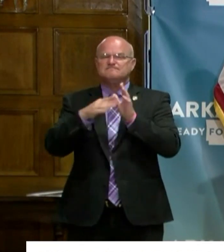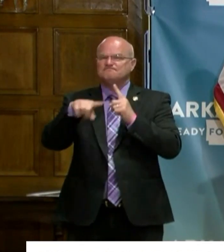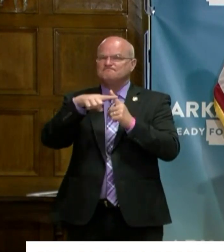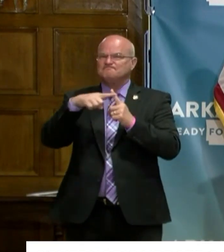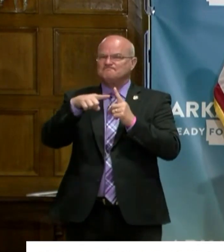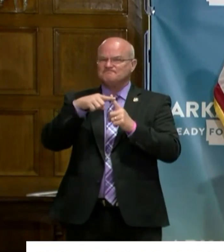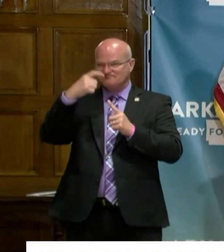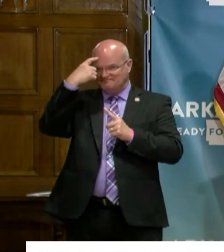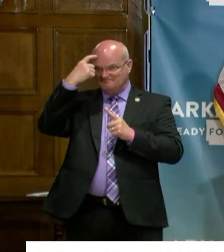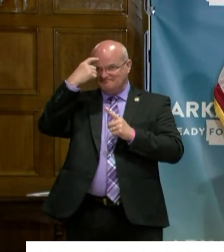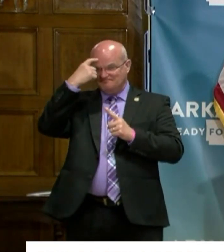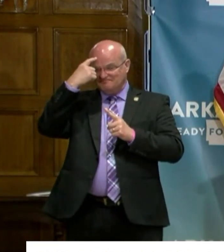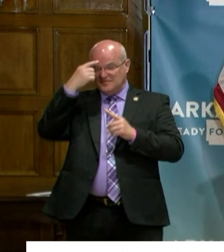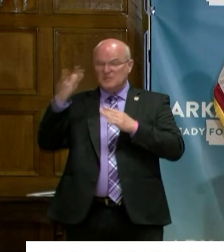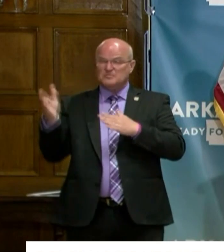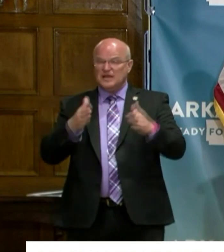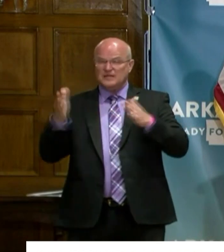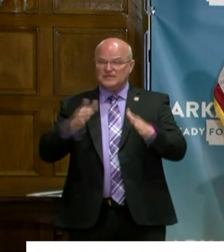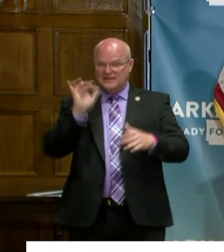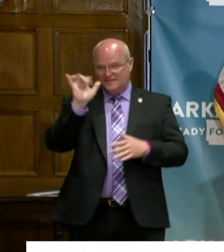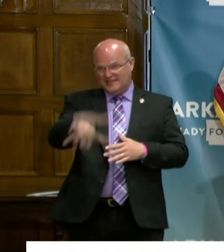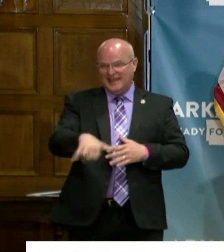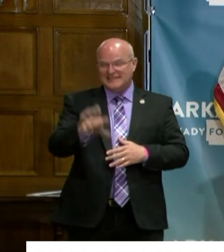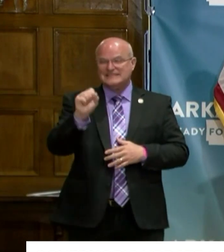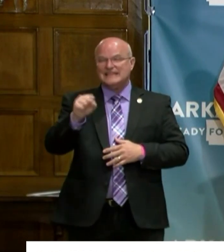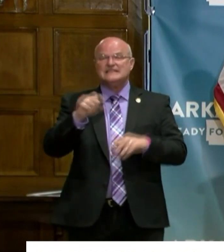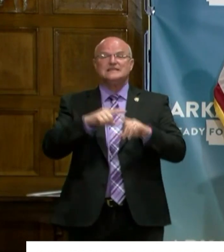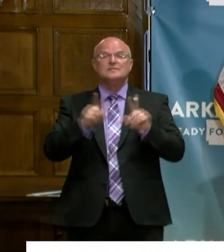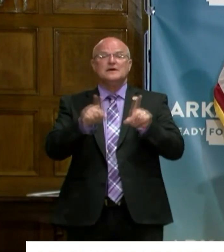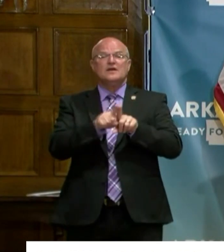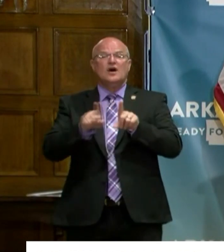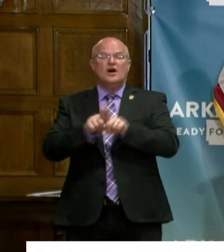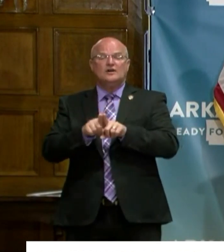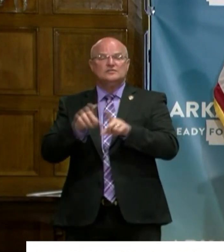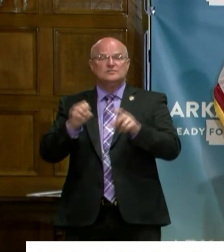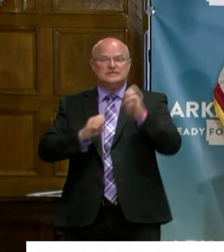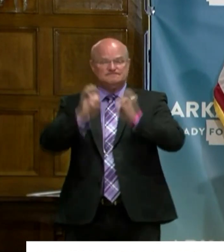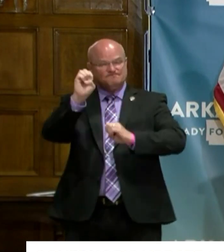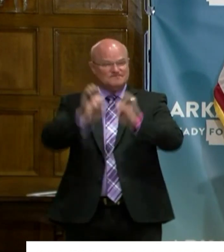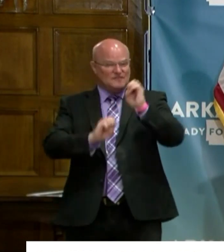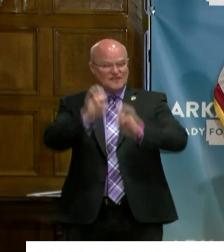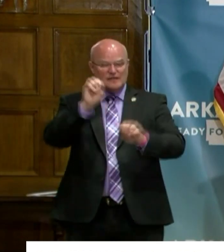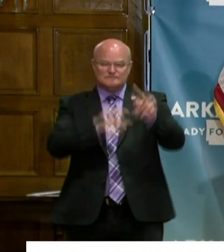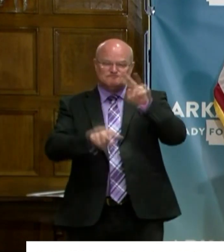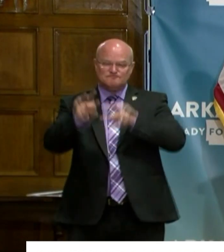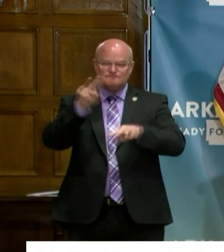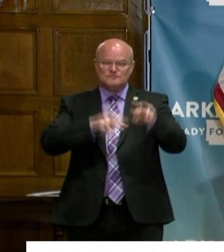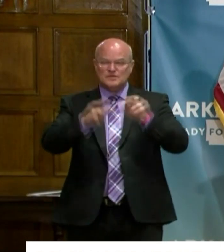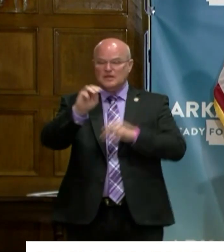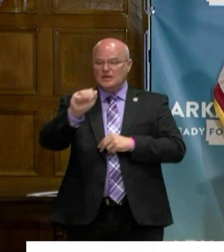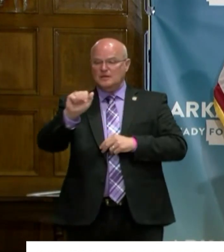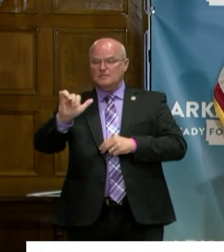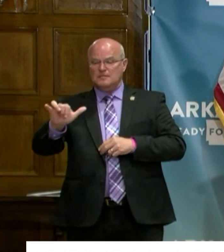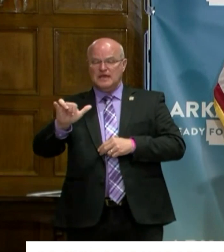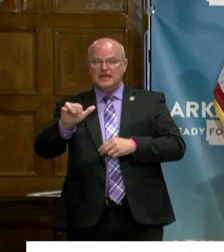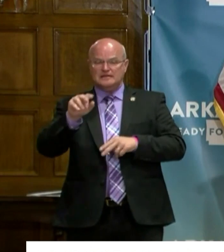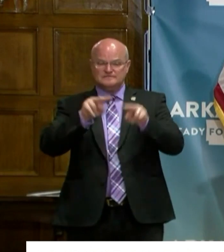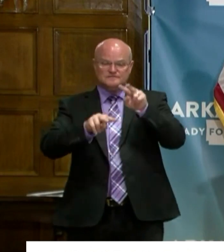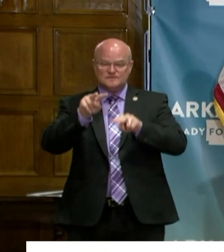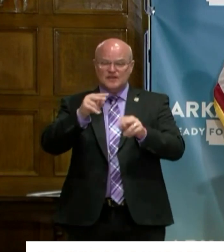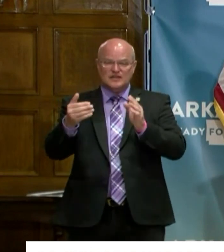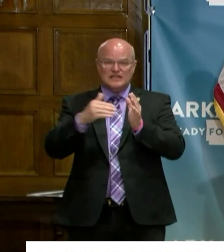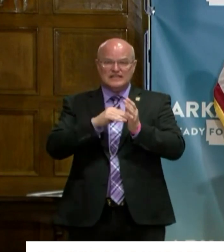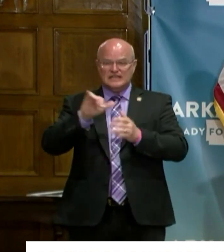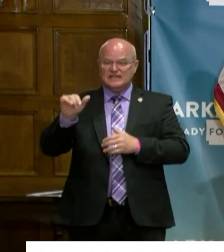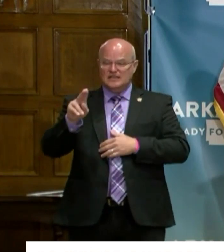what we need to be planning toward. But we're also going to be evaluating it in late May. We'll evaluate some